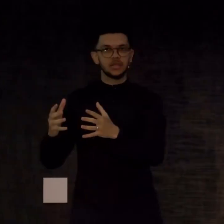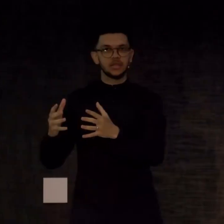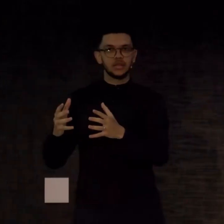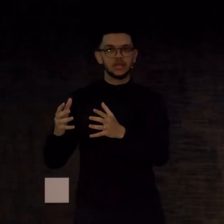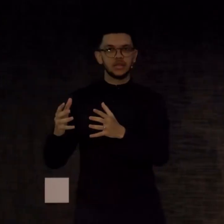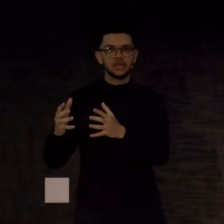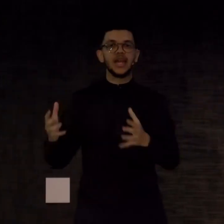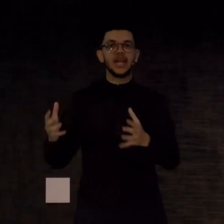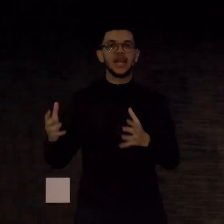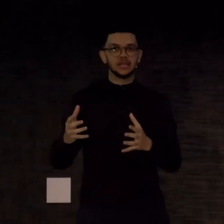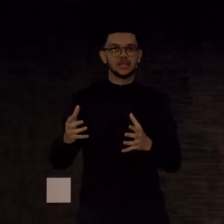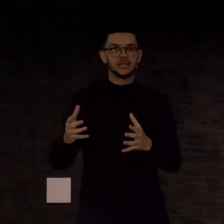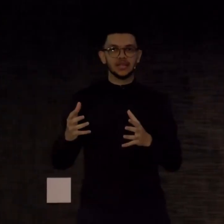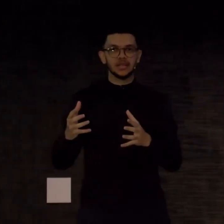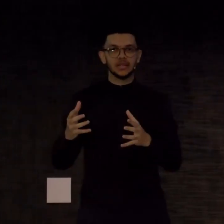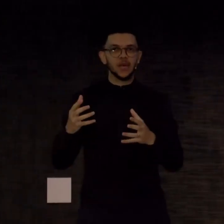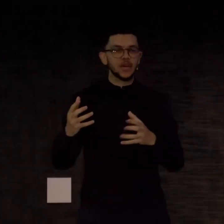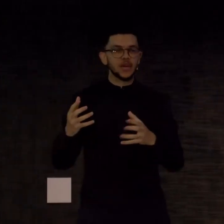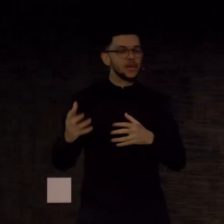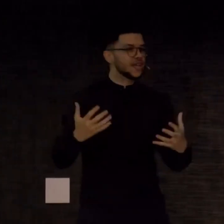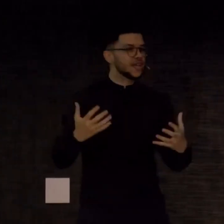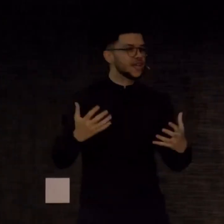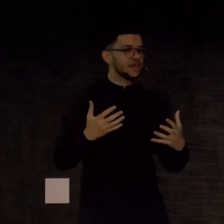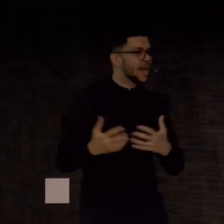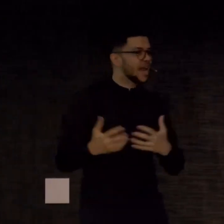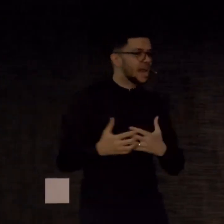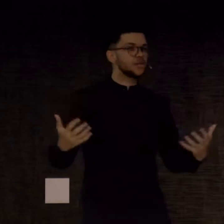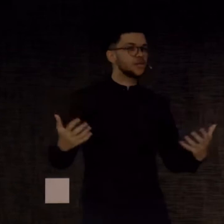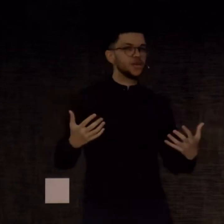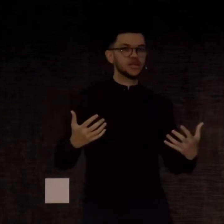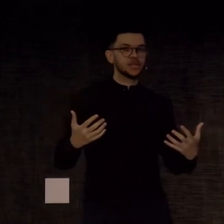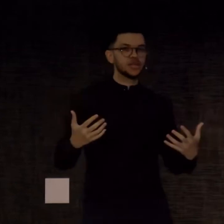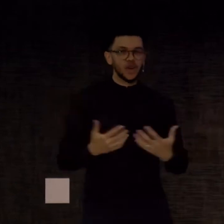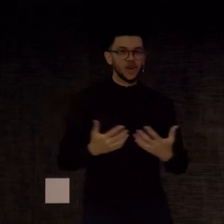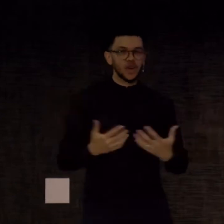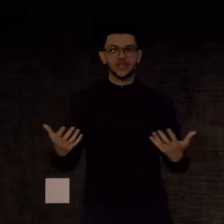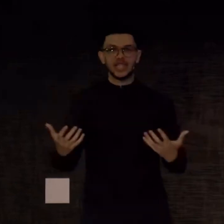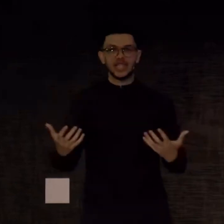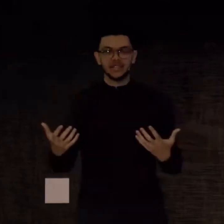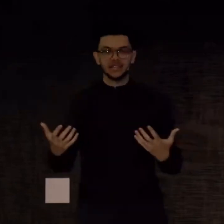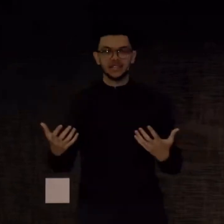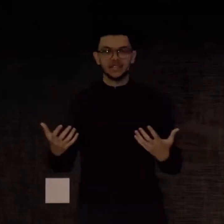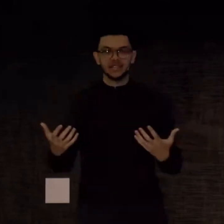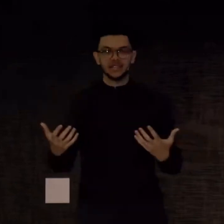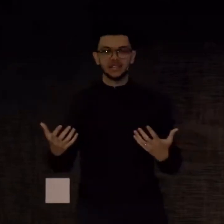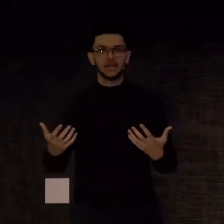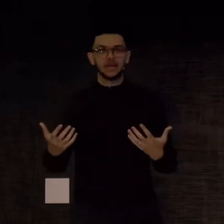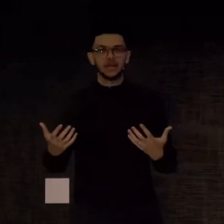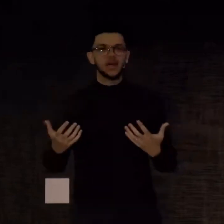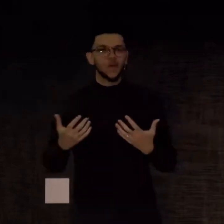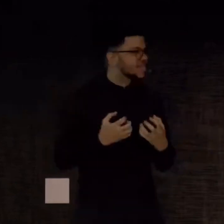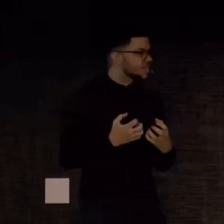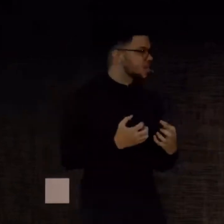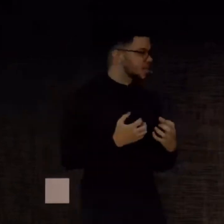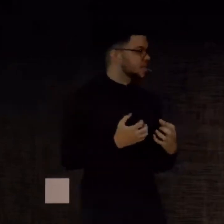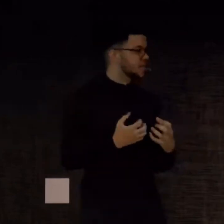this malaise, this crisis, and how we could rethink things that haven't been rethought for at least 3 decades. And why